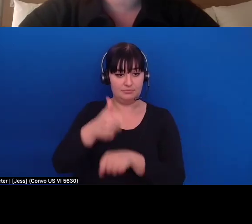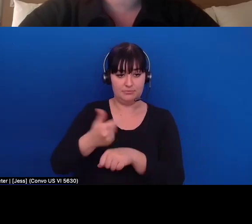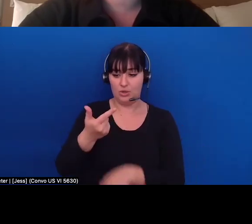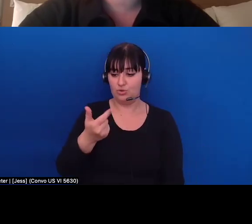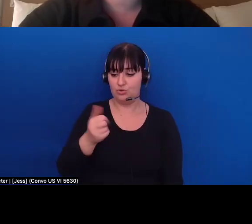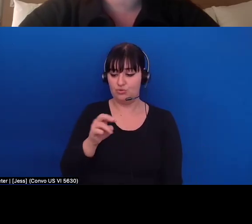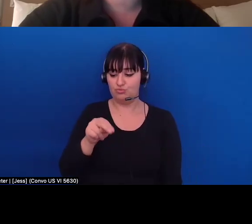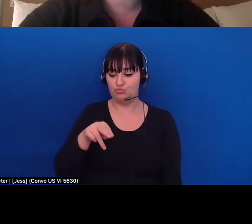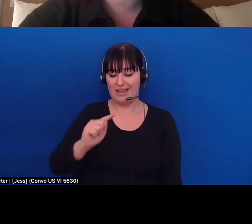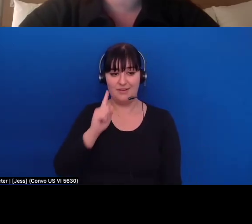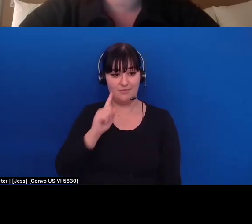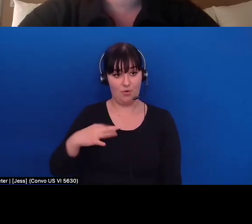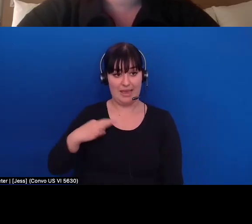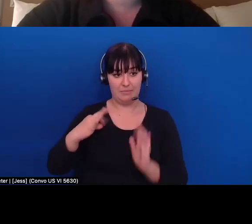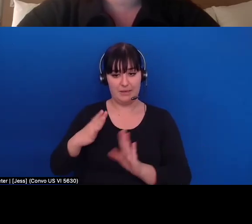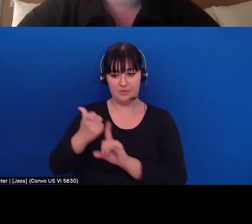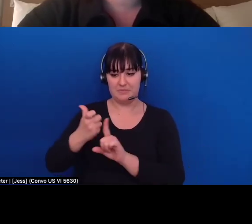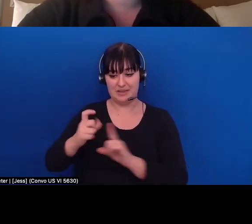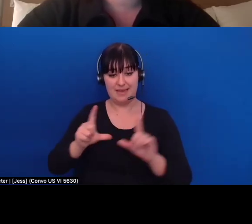applicants licensed in another state.